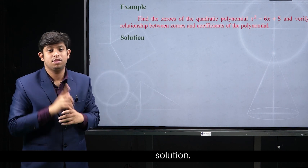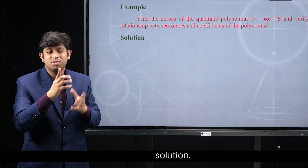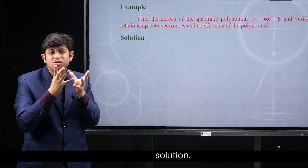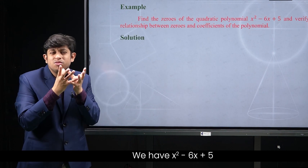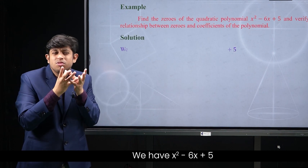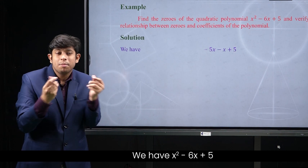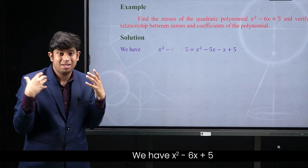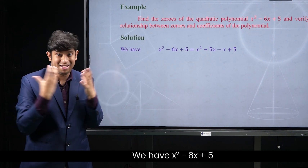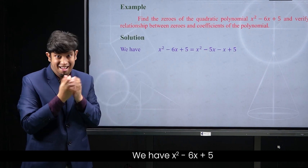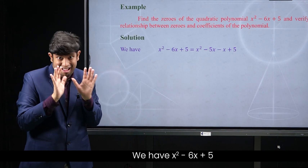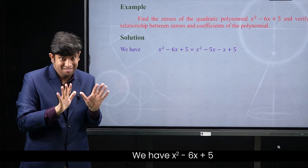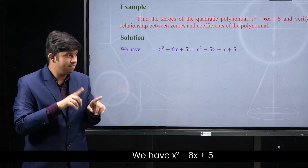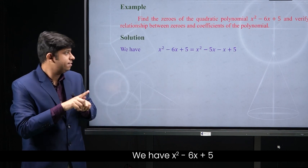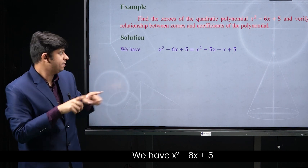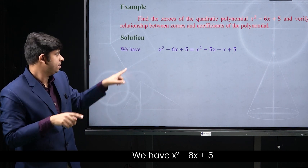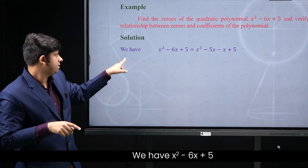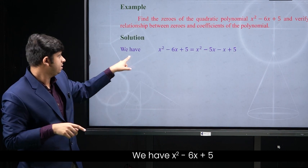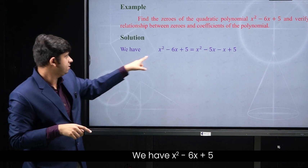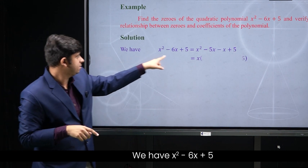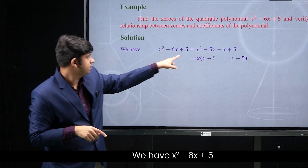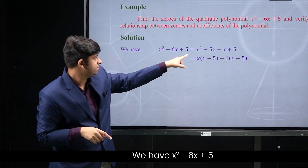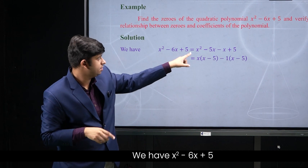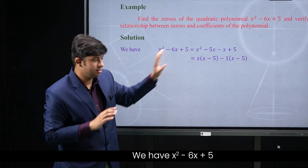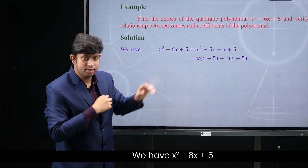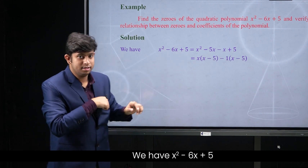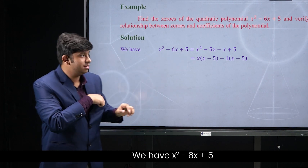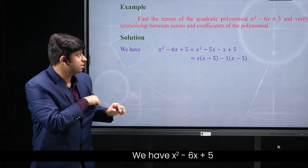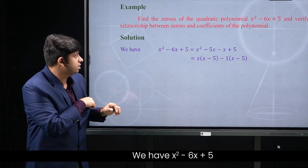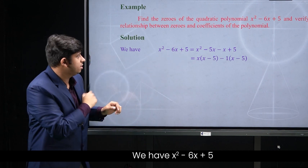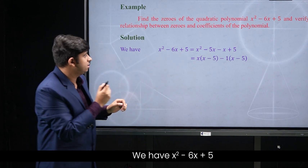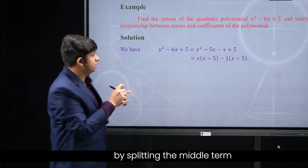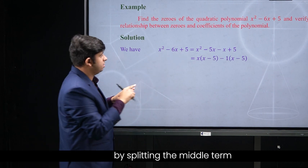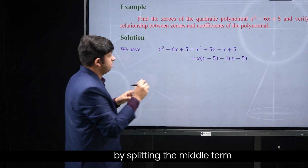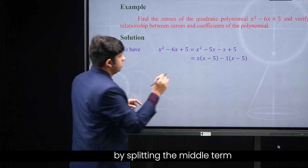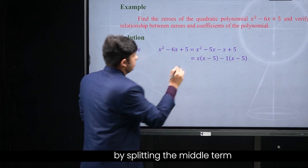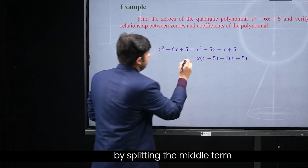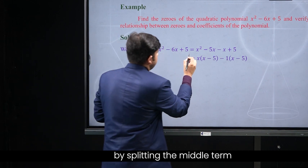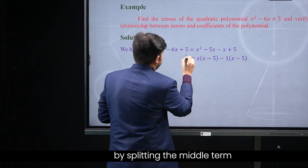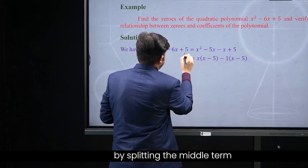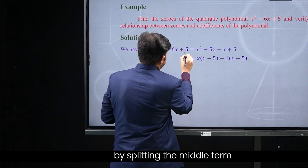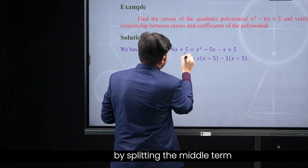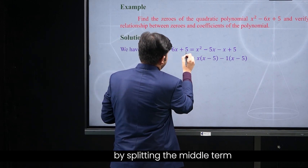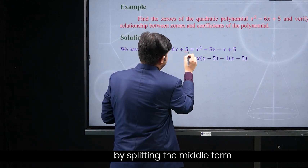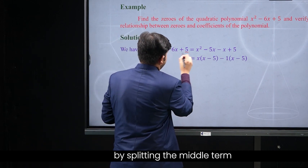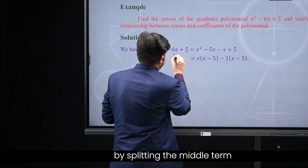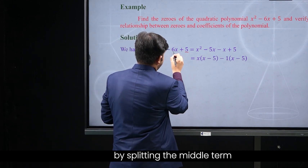Solution: we have x square minus 6x plus 5. By splitting the middle term,